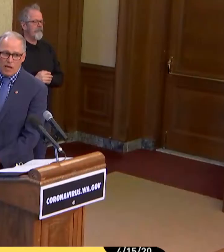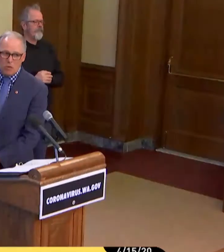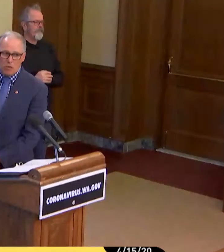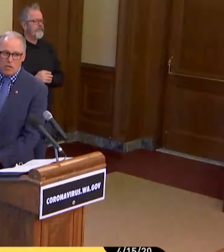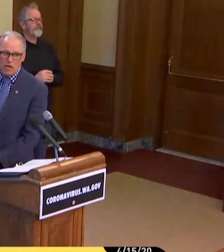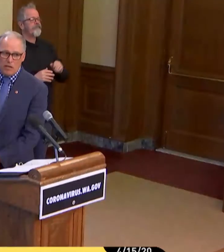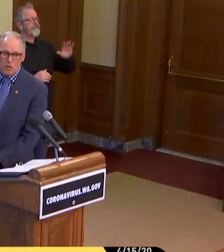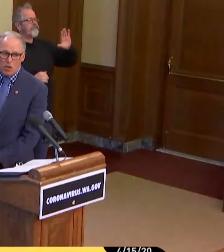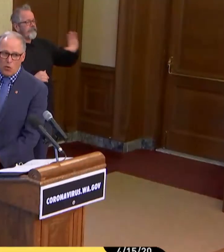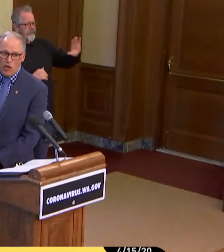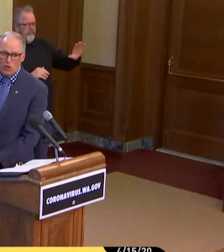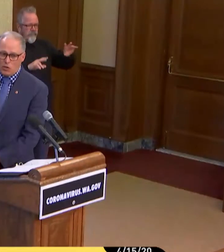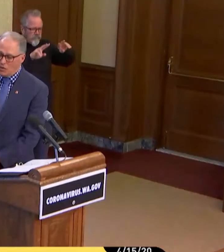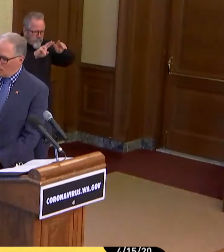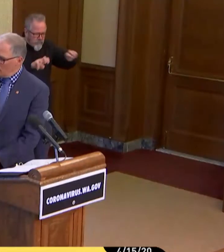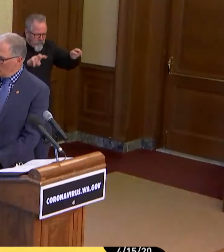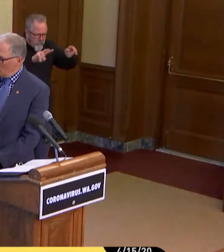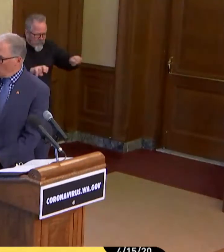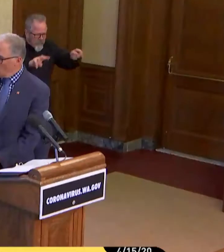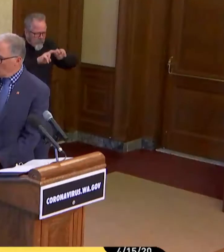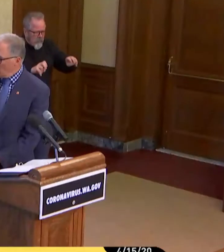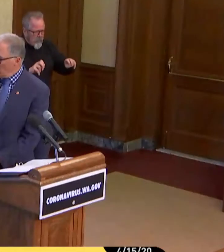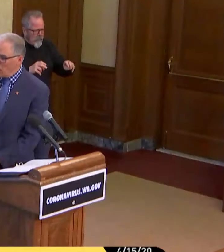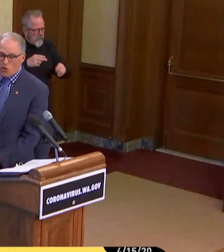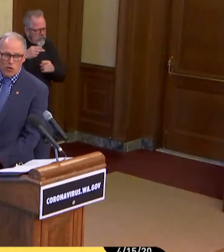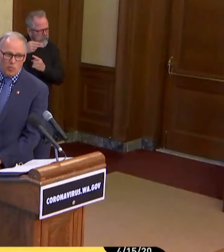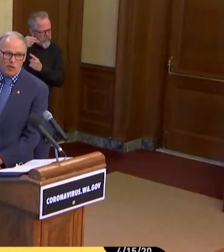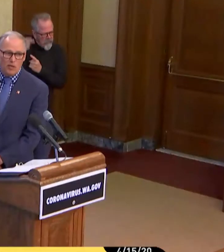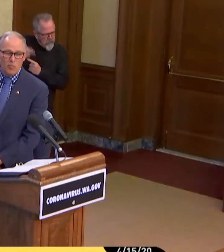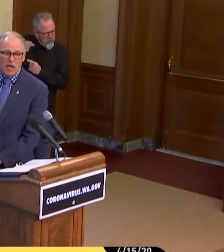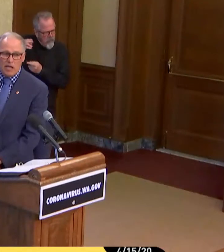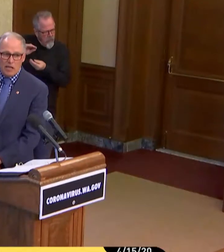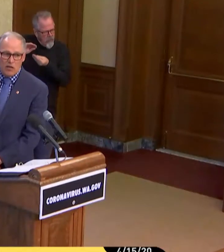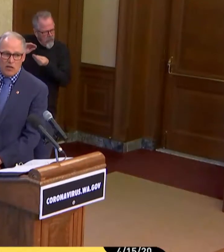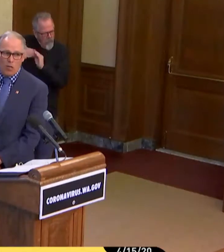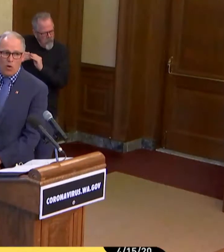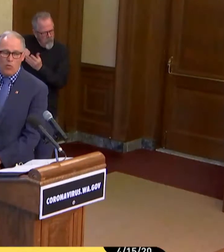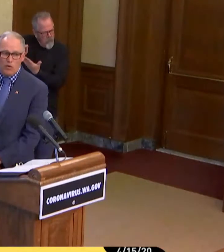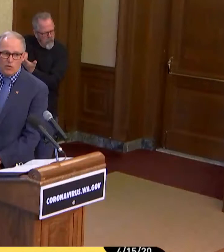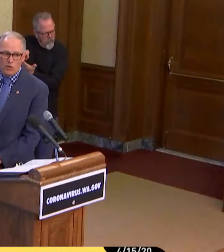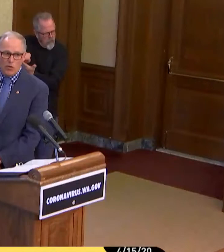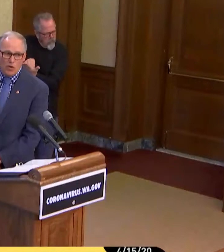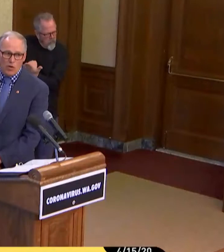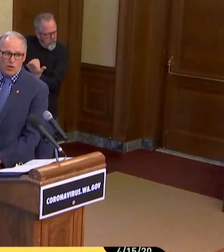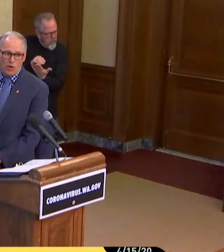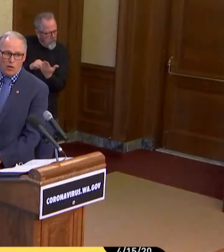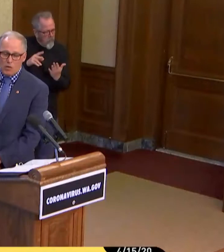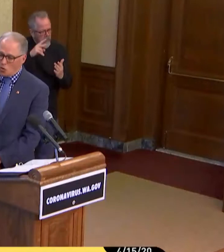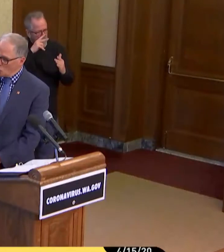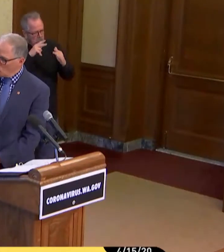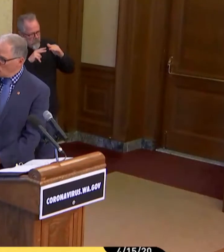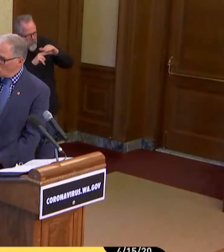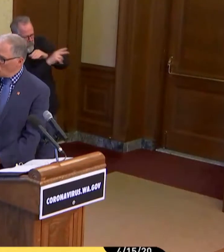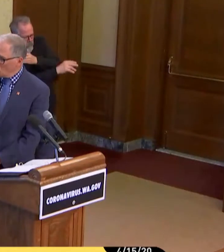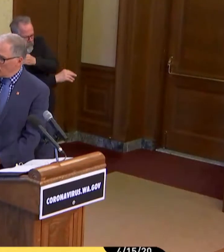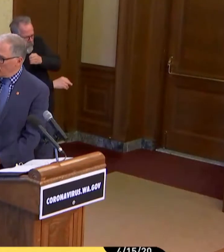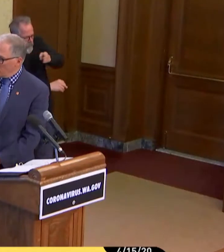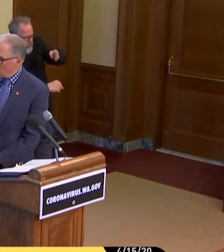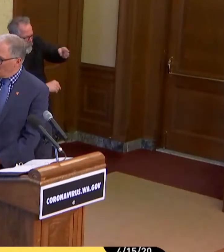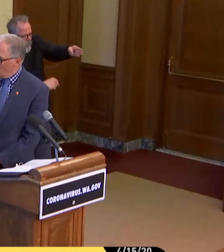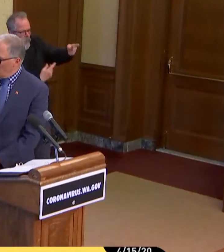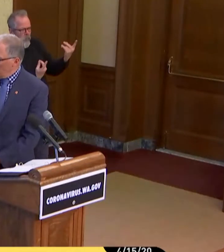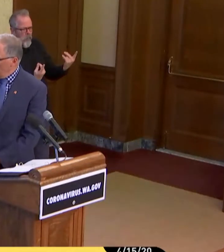of cases and the acceleration will be and could be depending on what we do on social